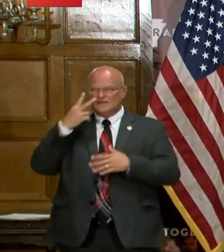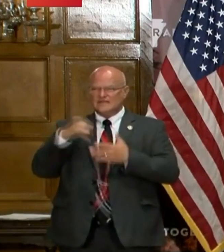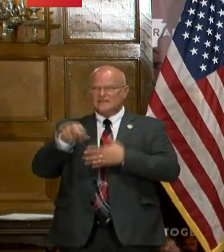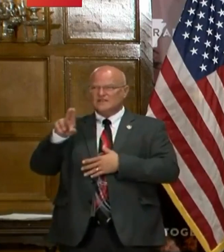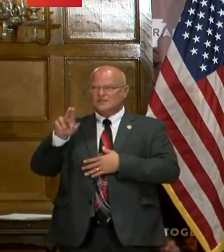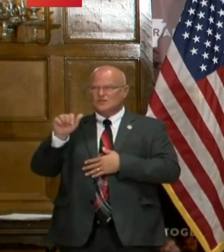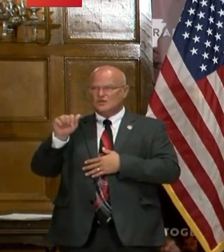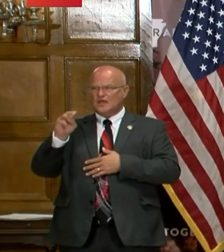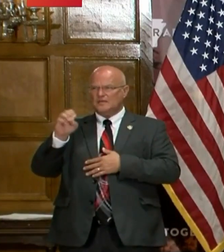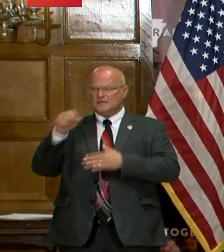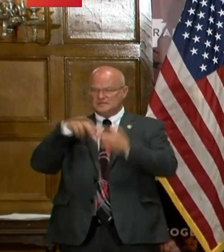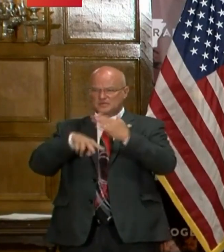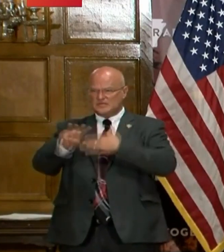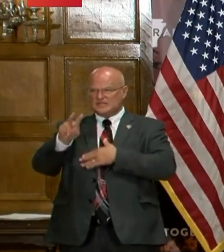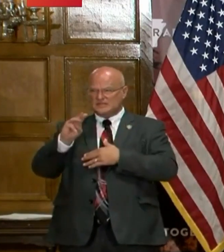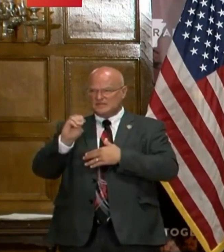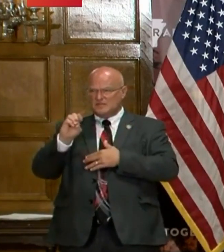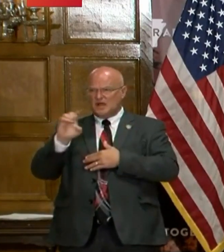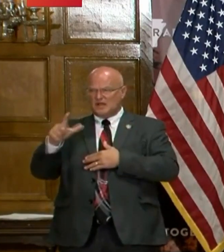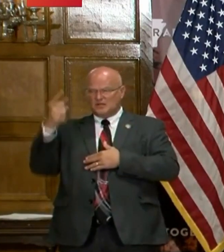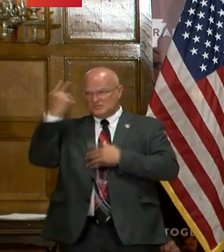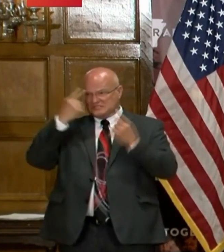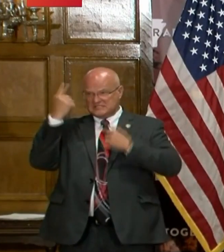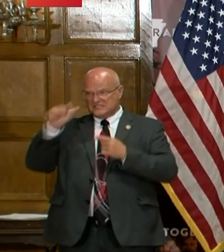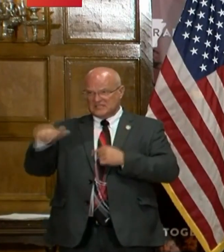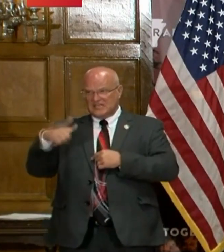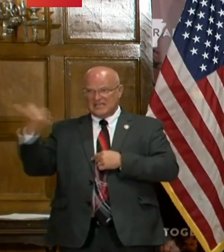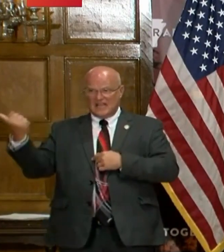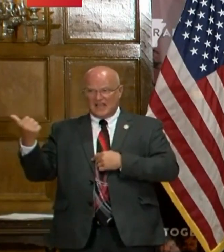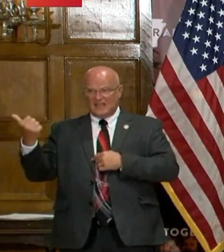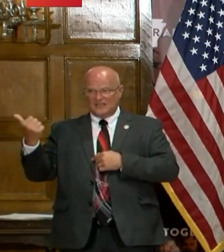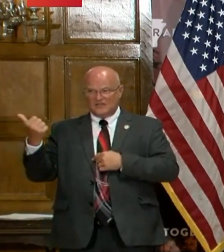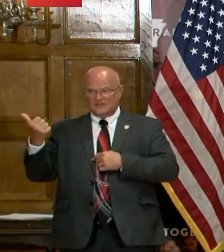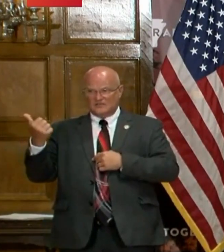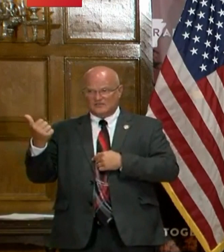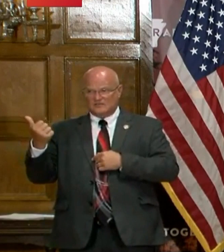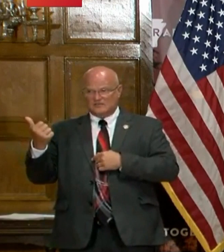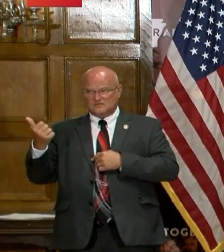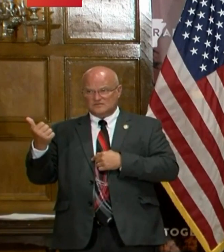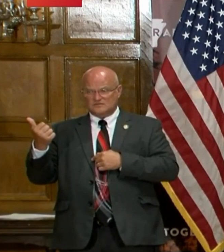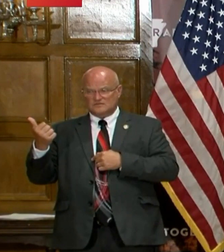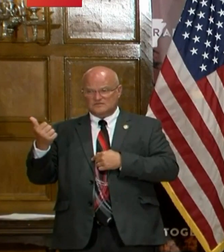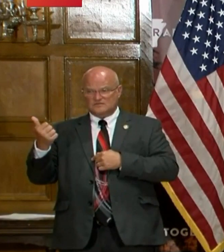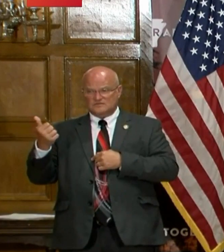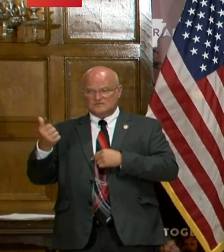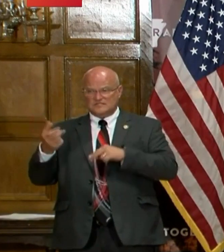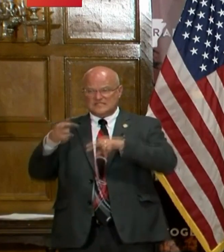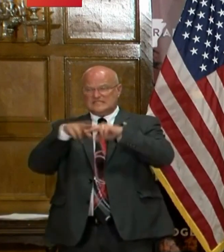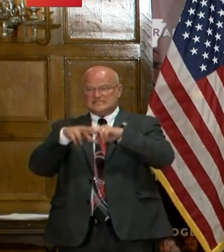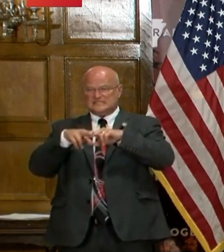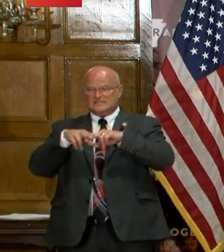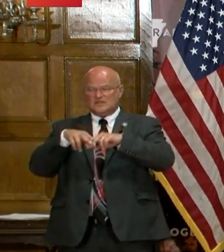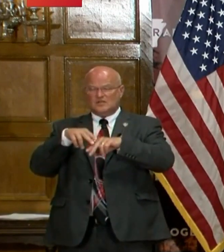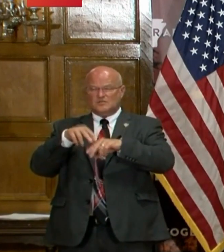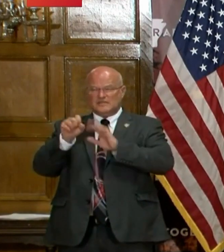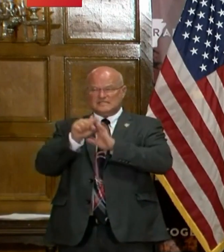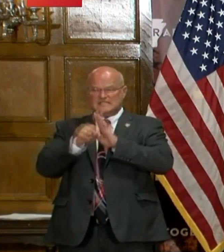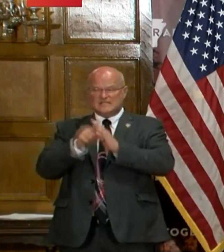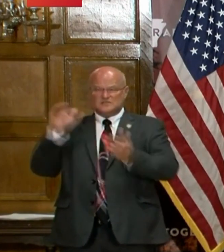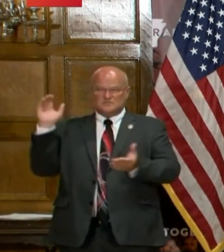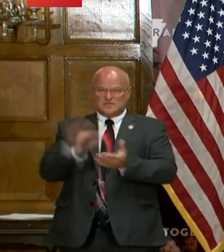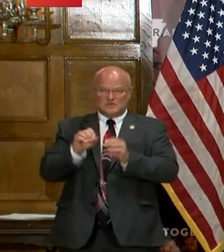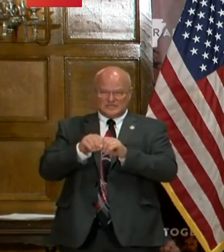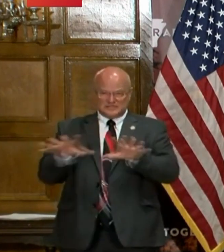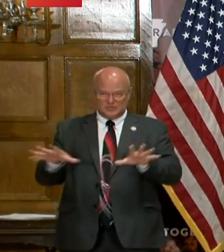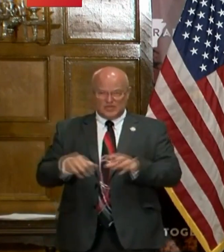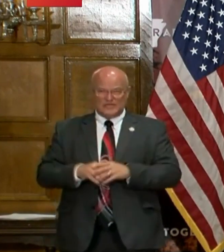Yes. After seeing the UAMS predictive model, are you considering any other increased efforts by the state to